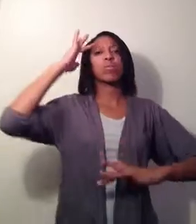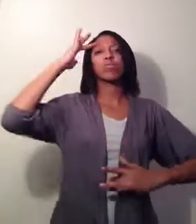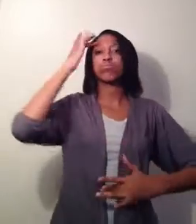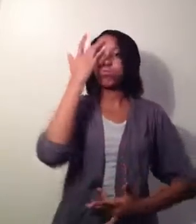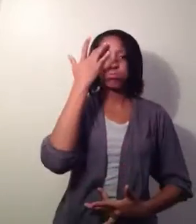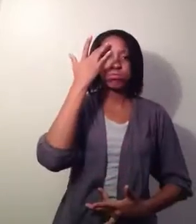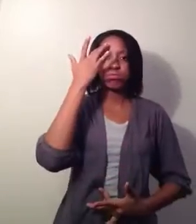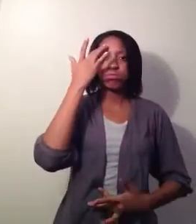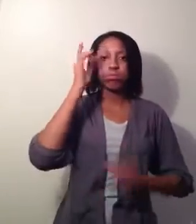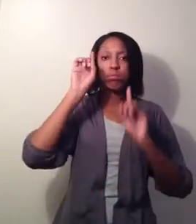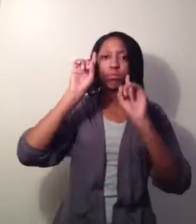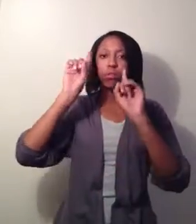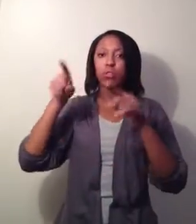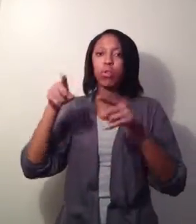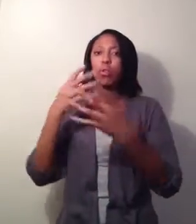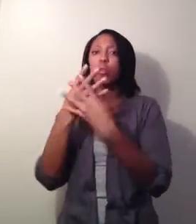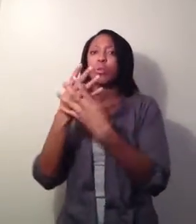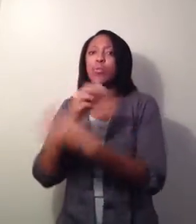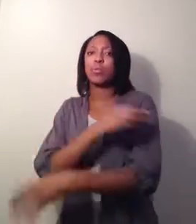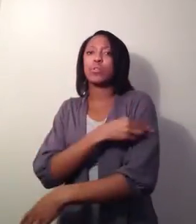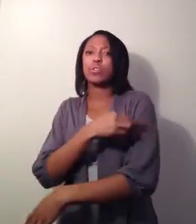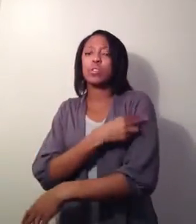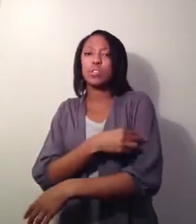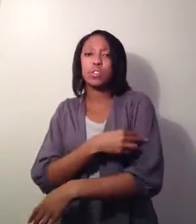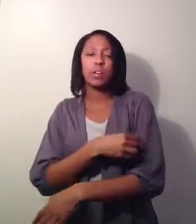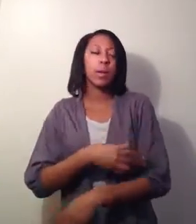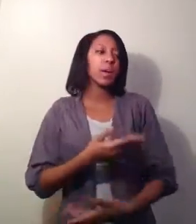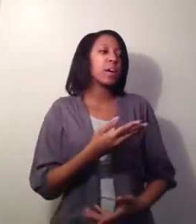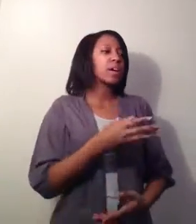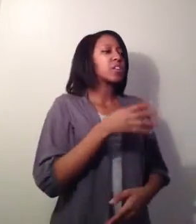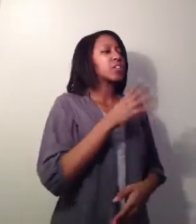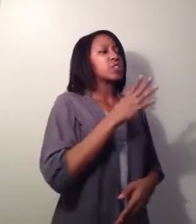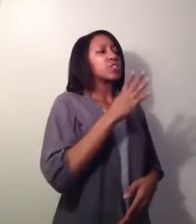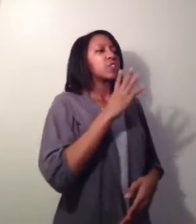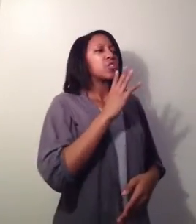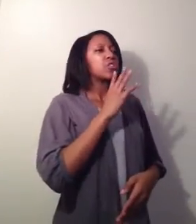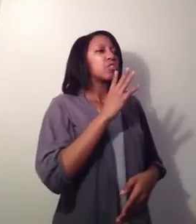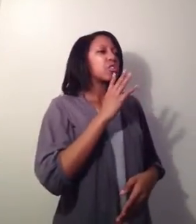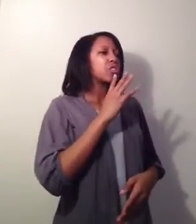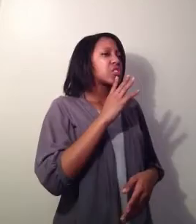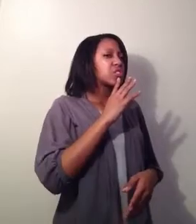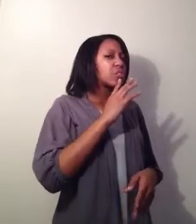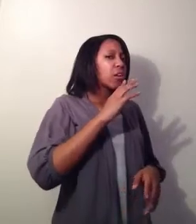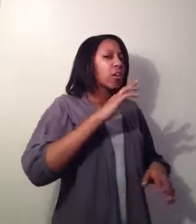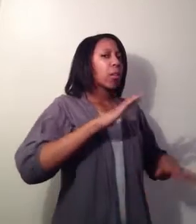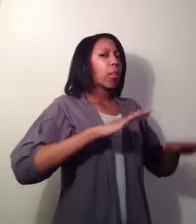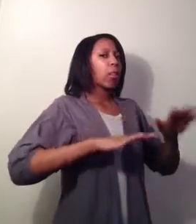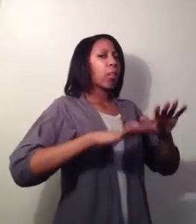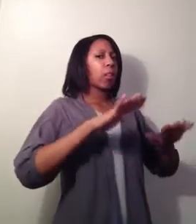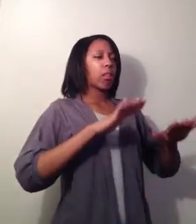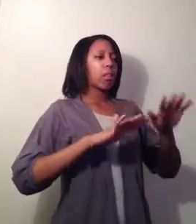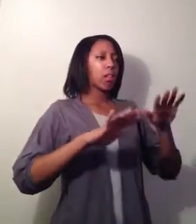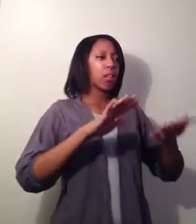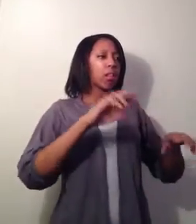I started talking with a slur, and my vision became not so clear, and my headache